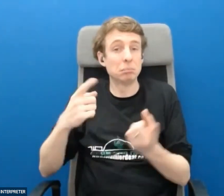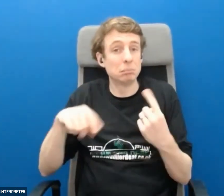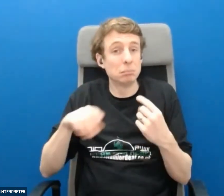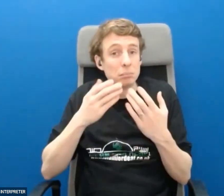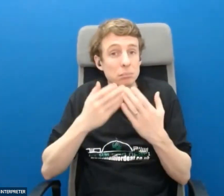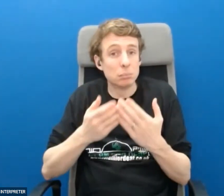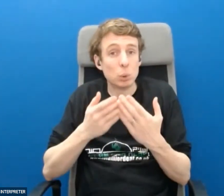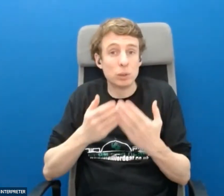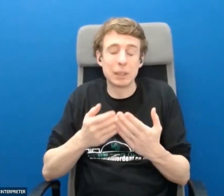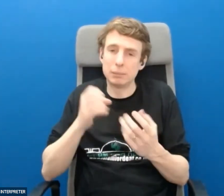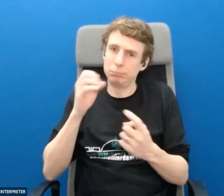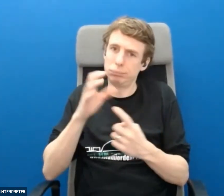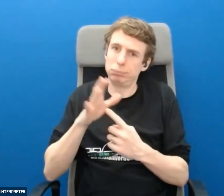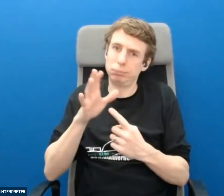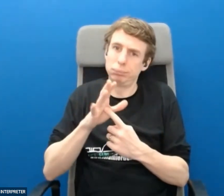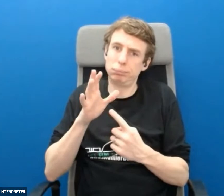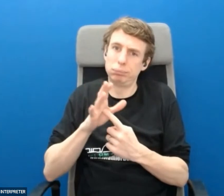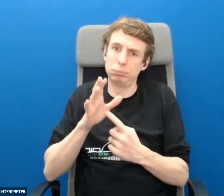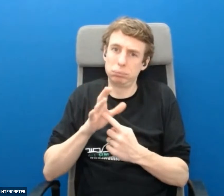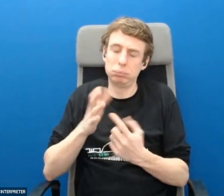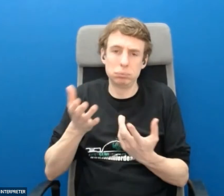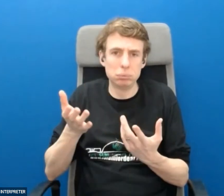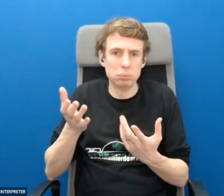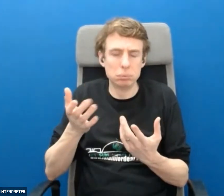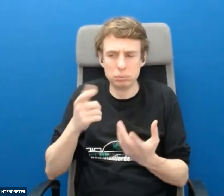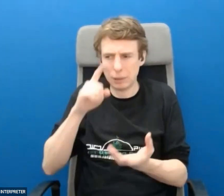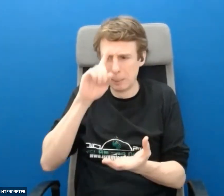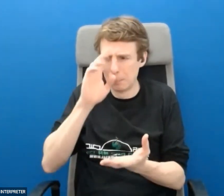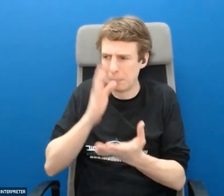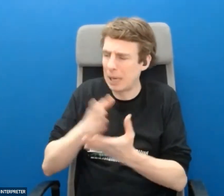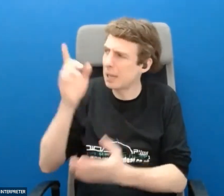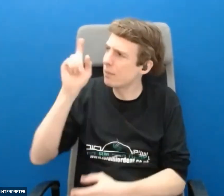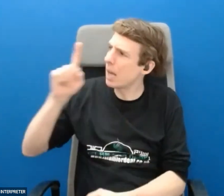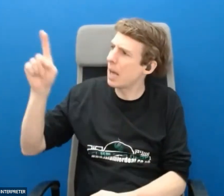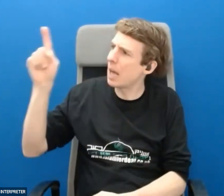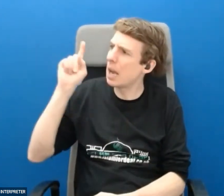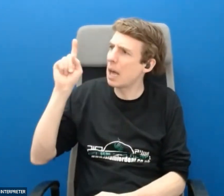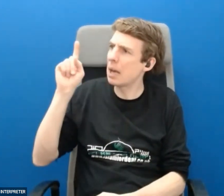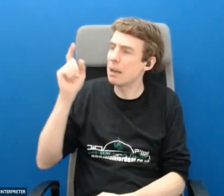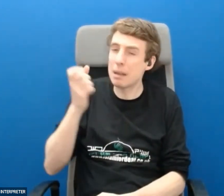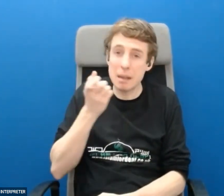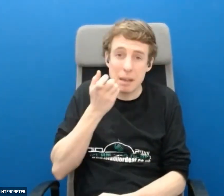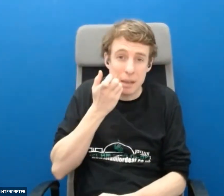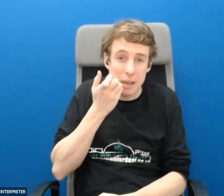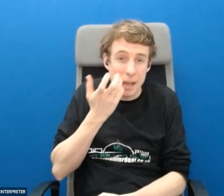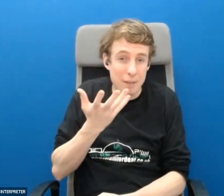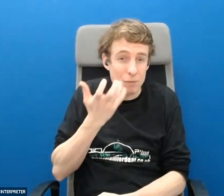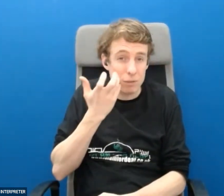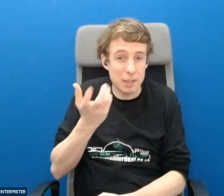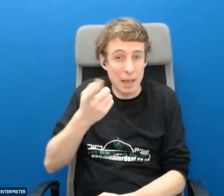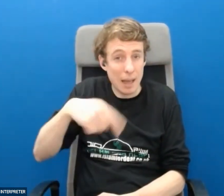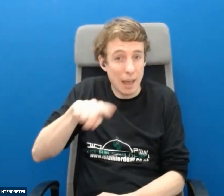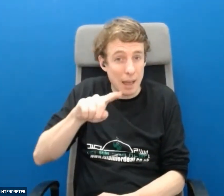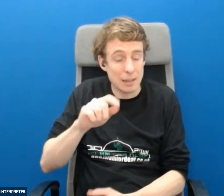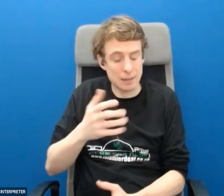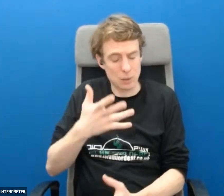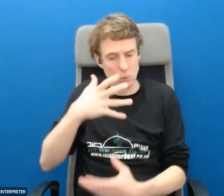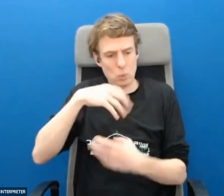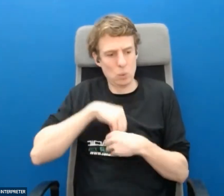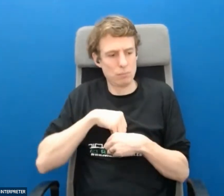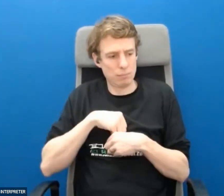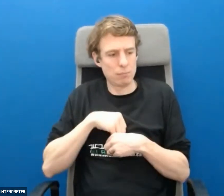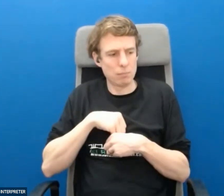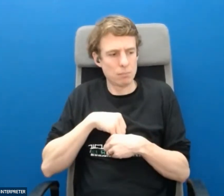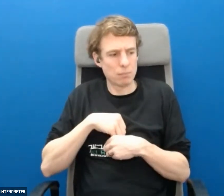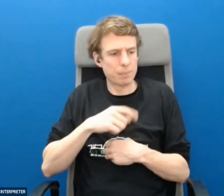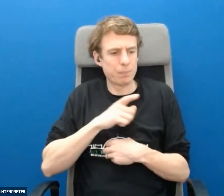central to the belief of the Muslim every day, because it gives life to our prayers, it gives life